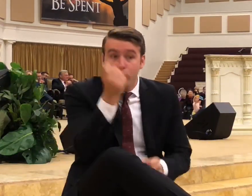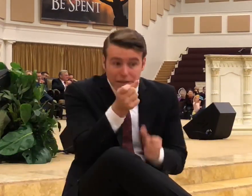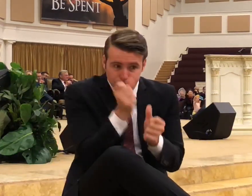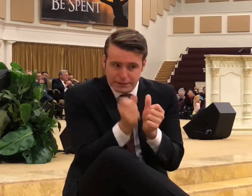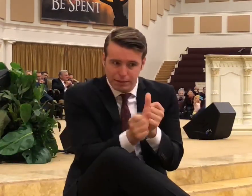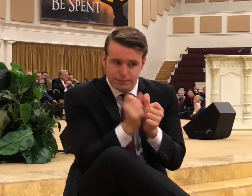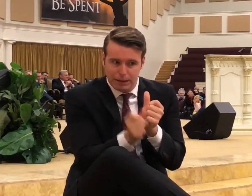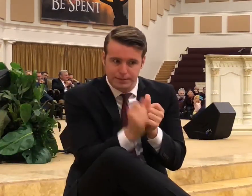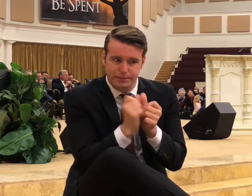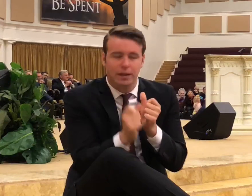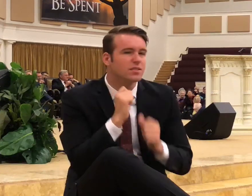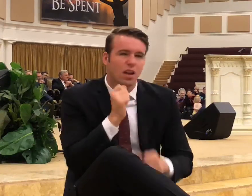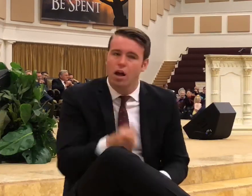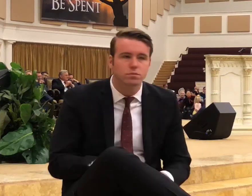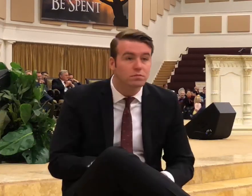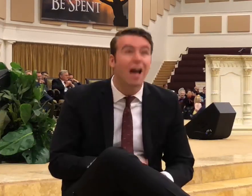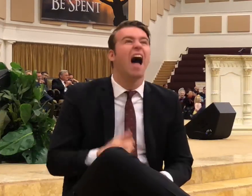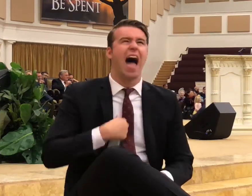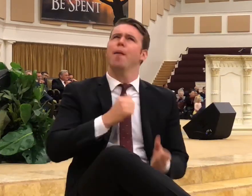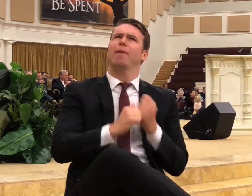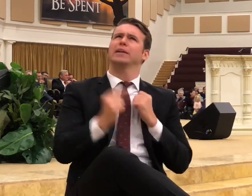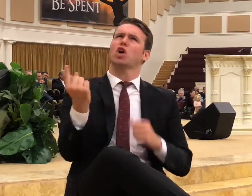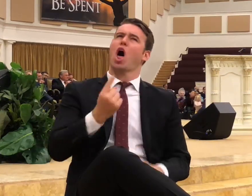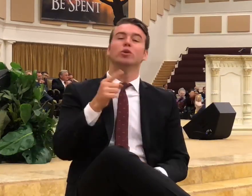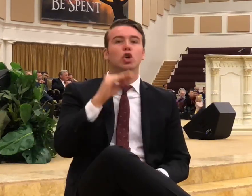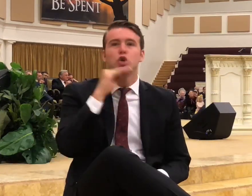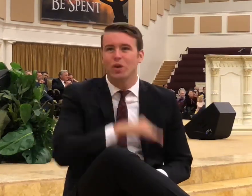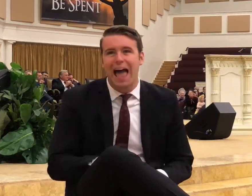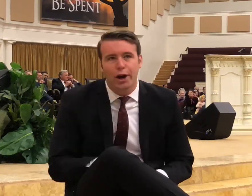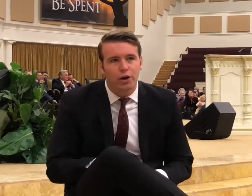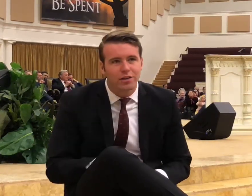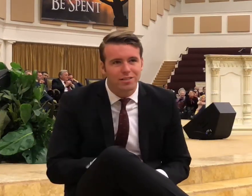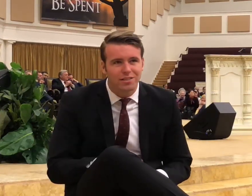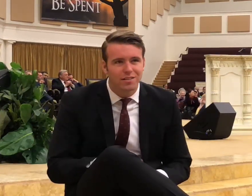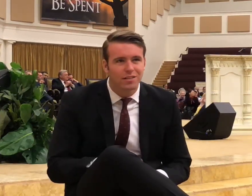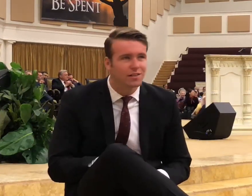test. If you say you do, you're a liar.